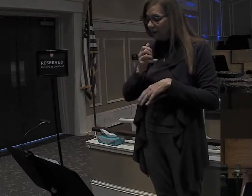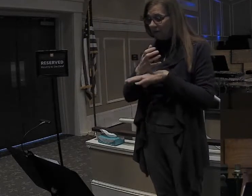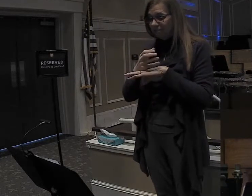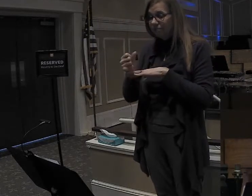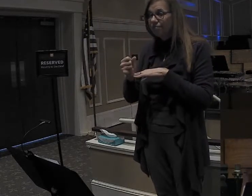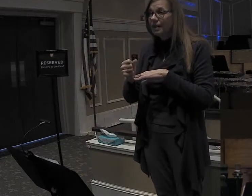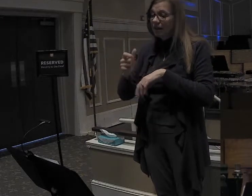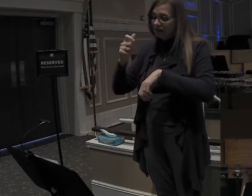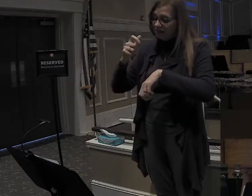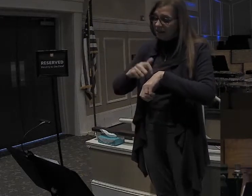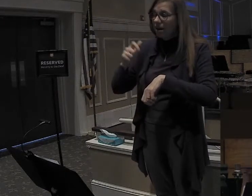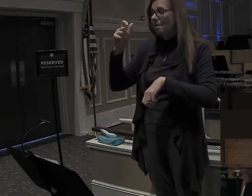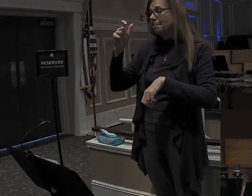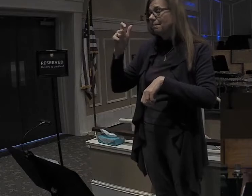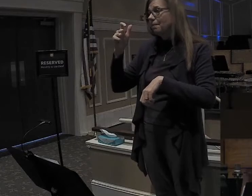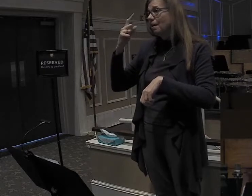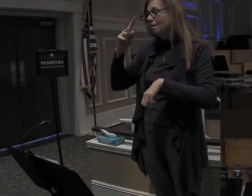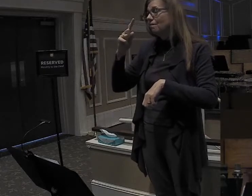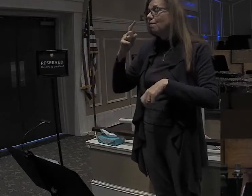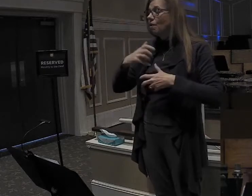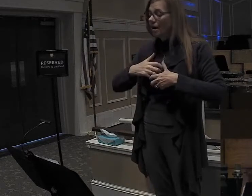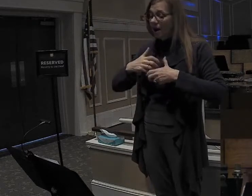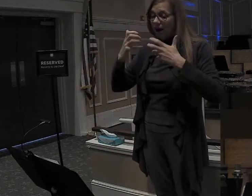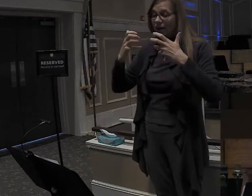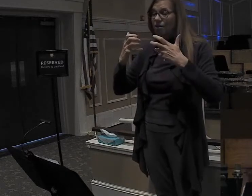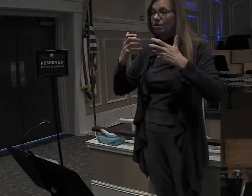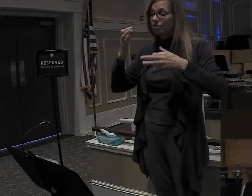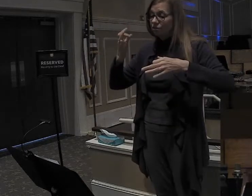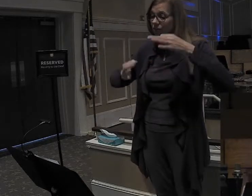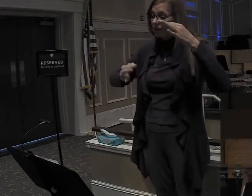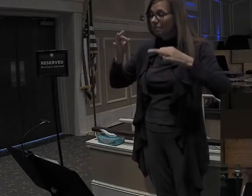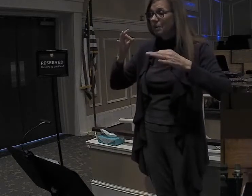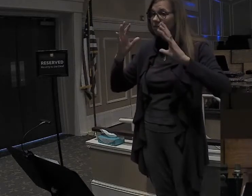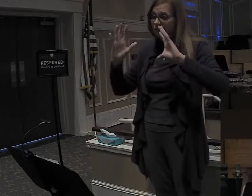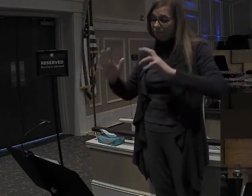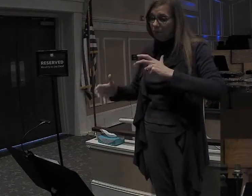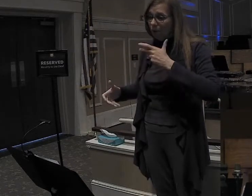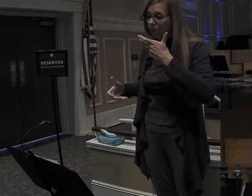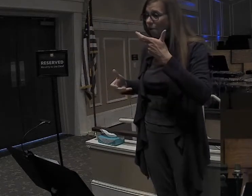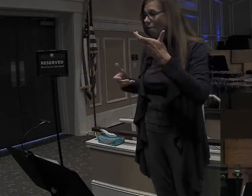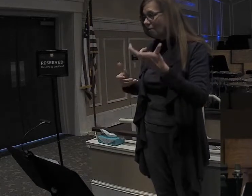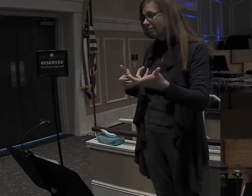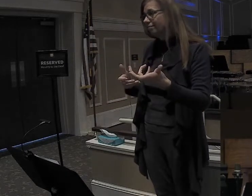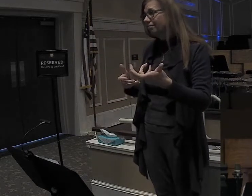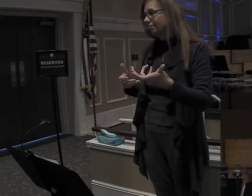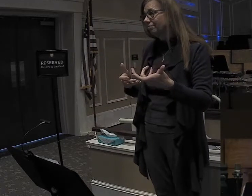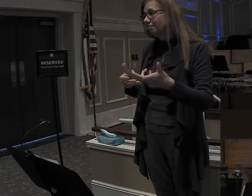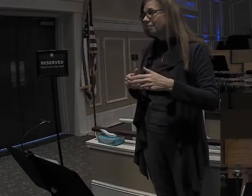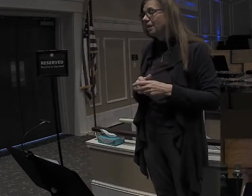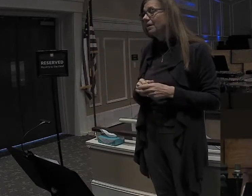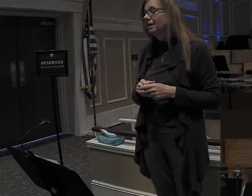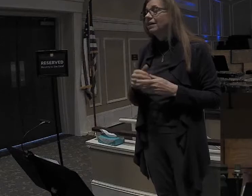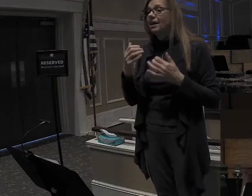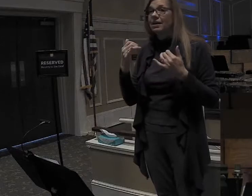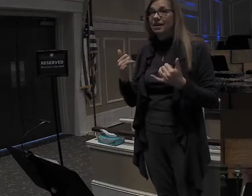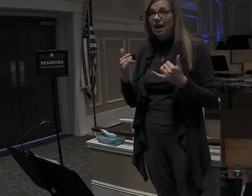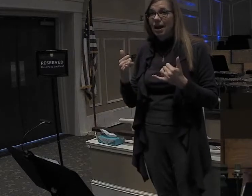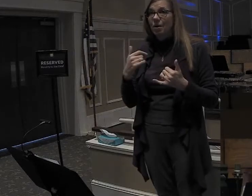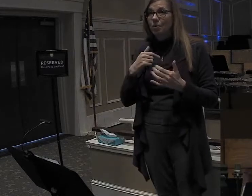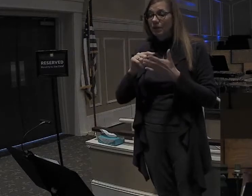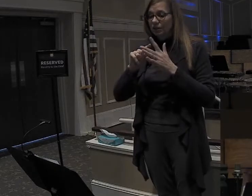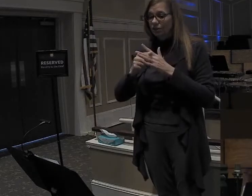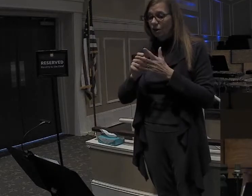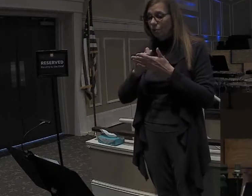the time for the finality of His wrath to be poured out on the earth has come. And we pick up in